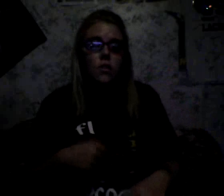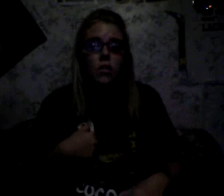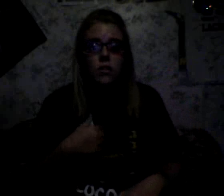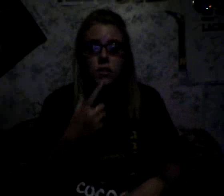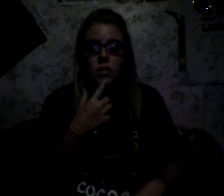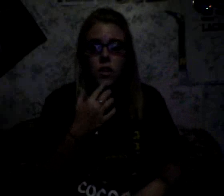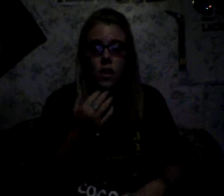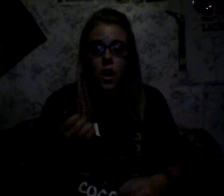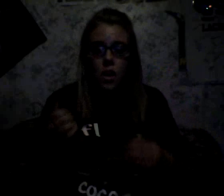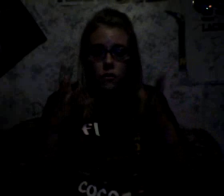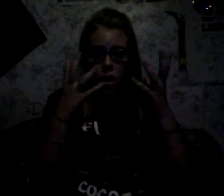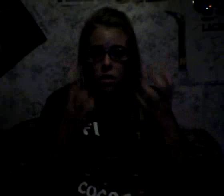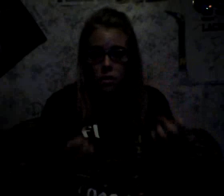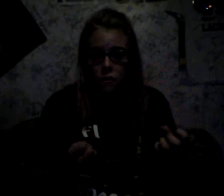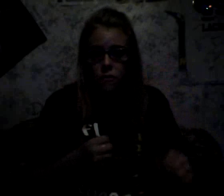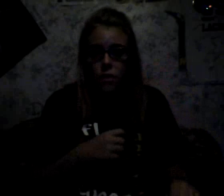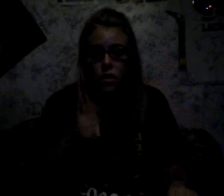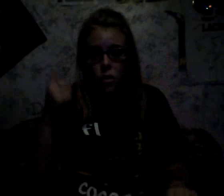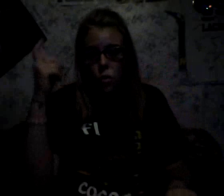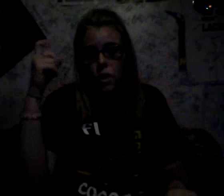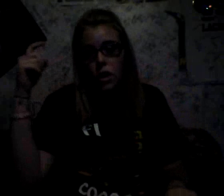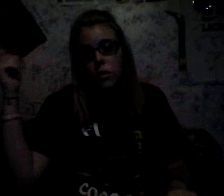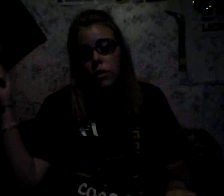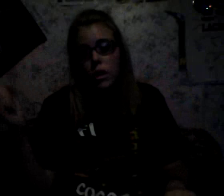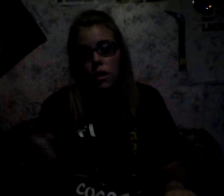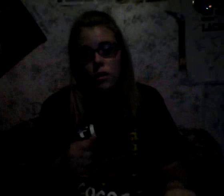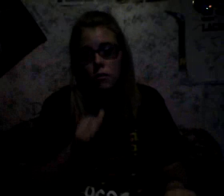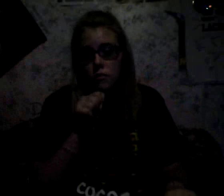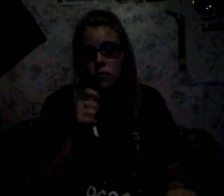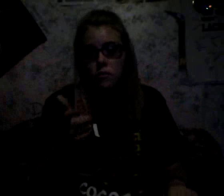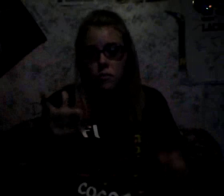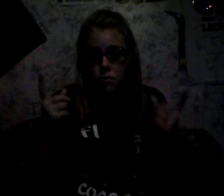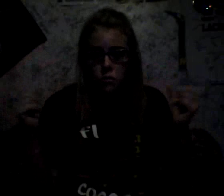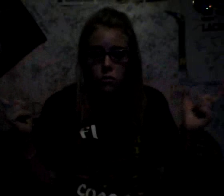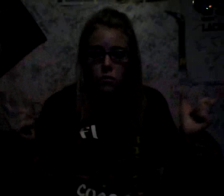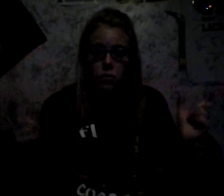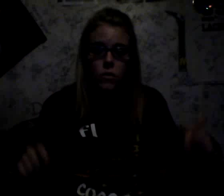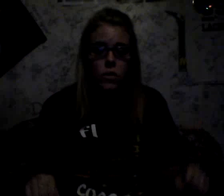Time to say goodbye, I'm sleep. I'm asleep.